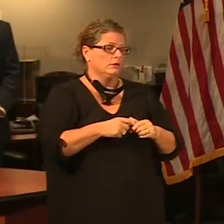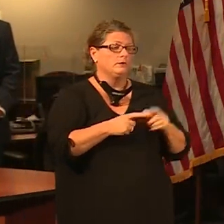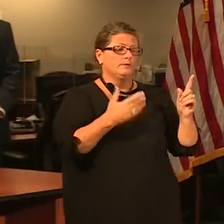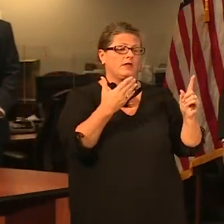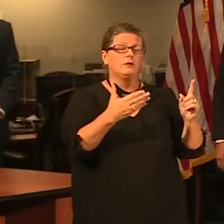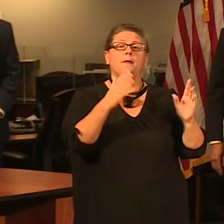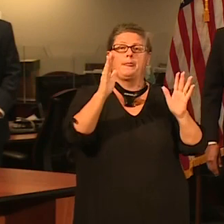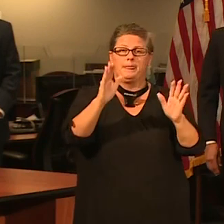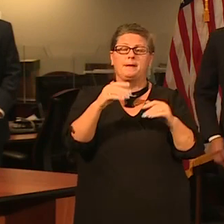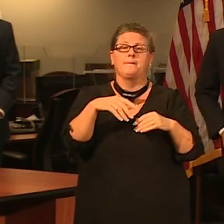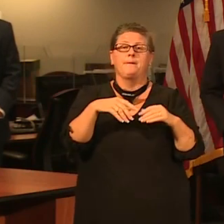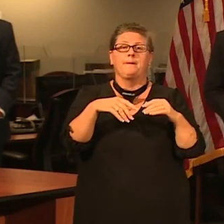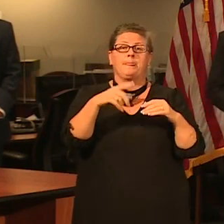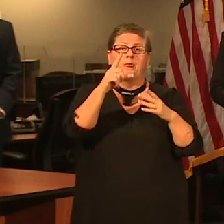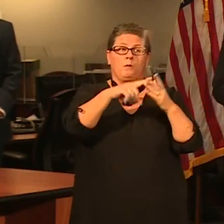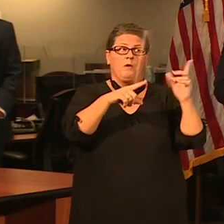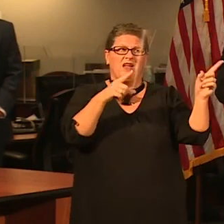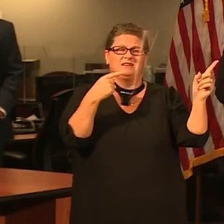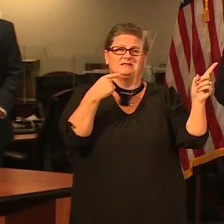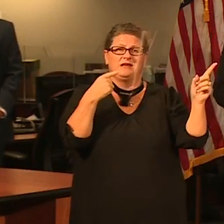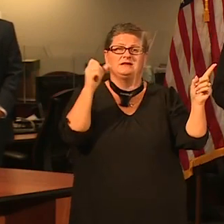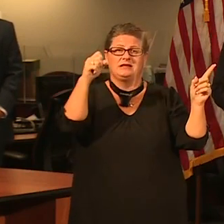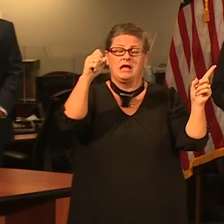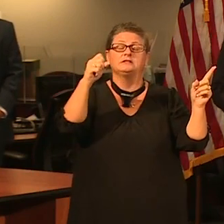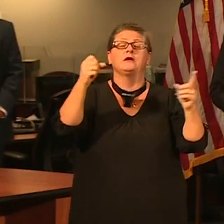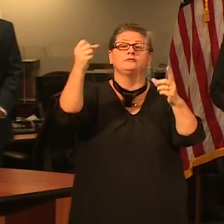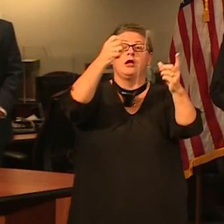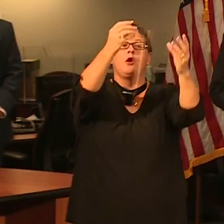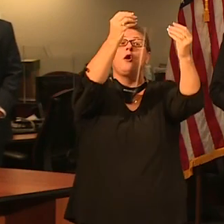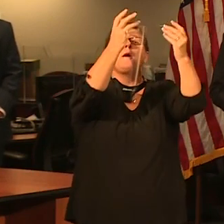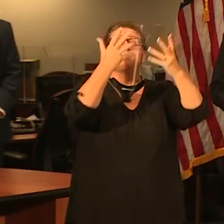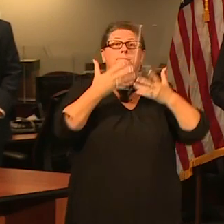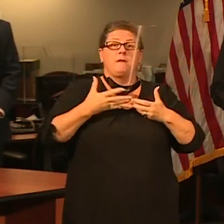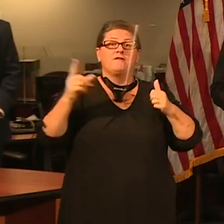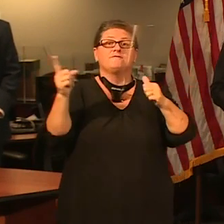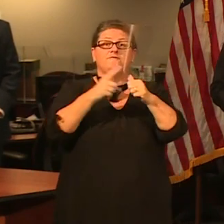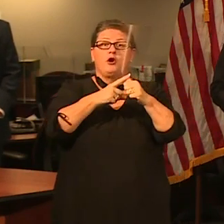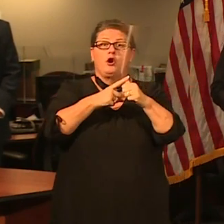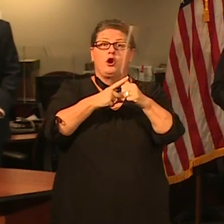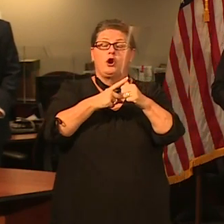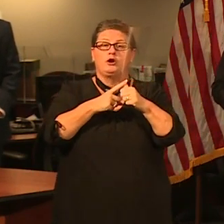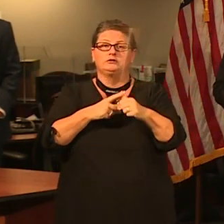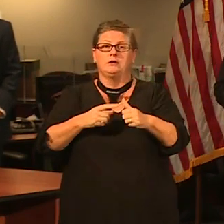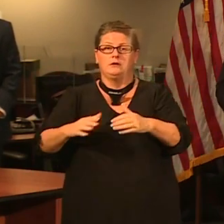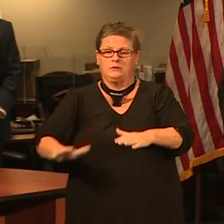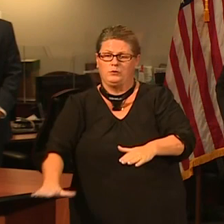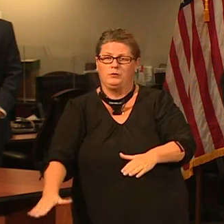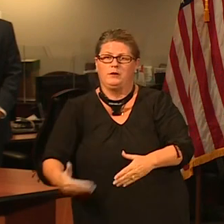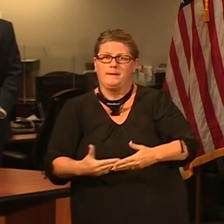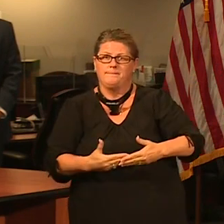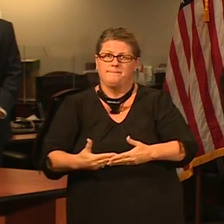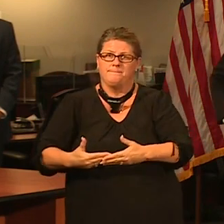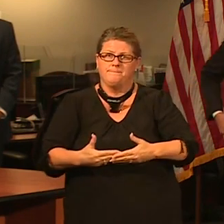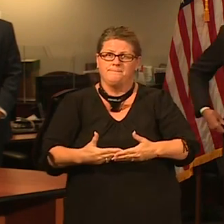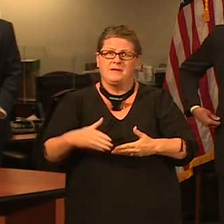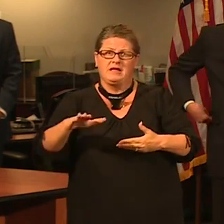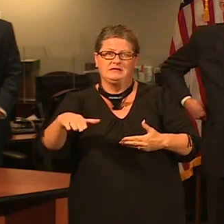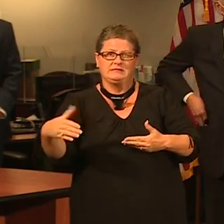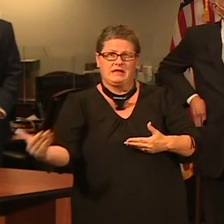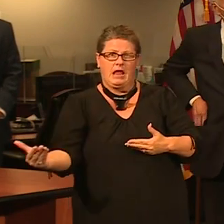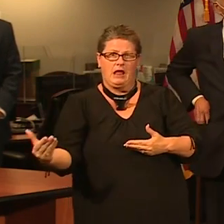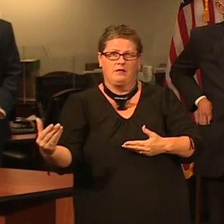Thank you. So as Director Taylor said, it was reported to us initially as a pediatric death with the date of birth corresponding to